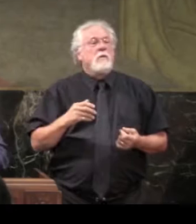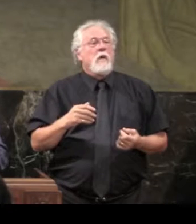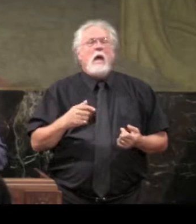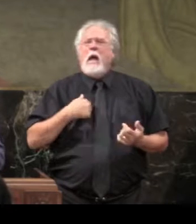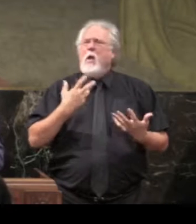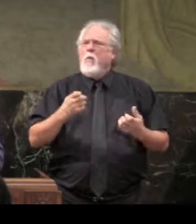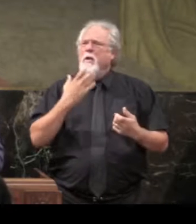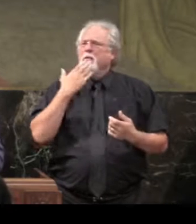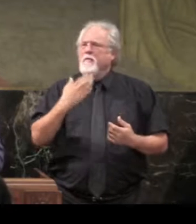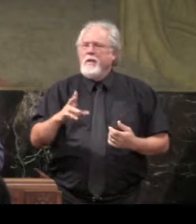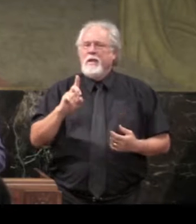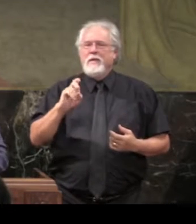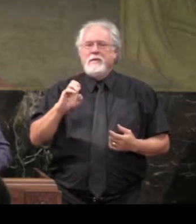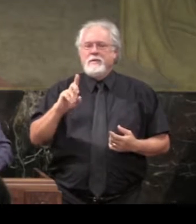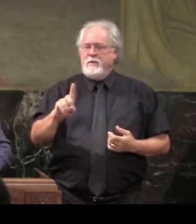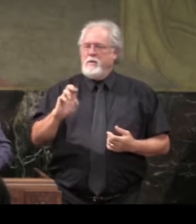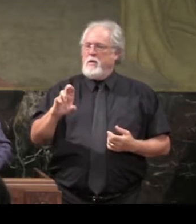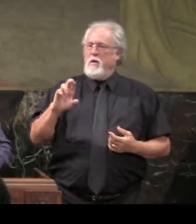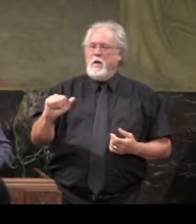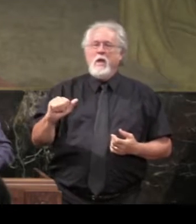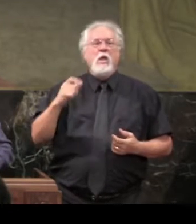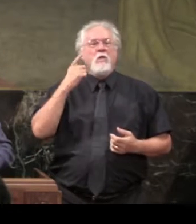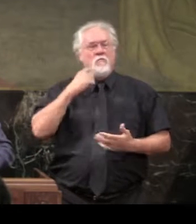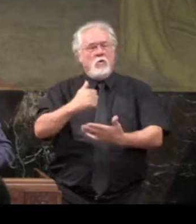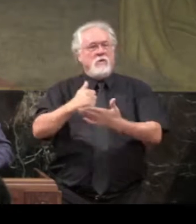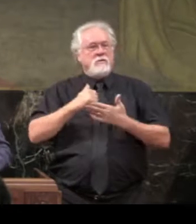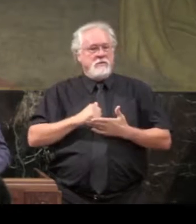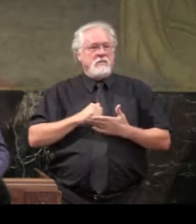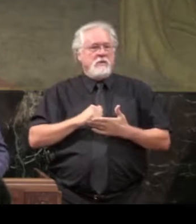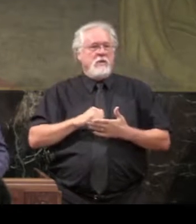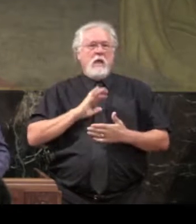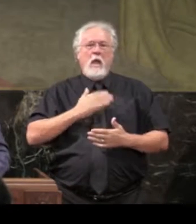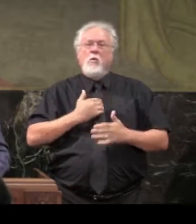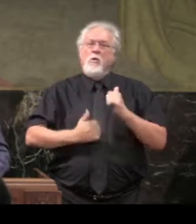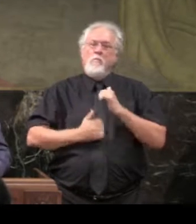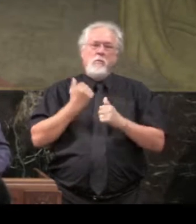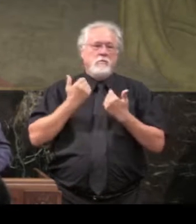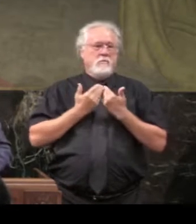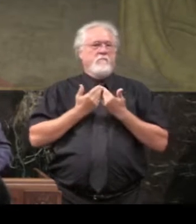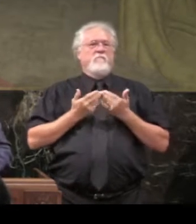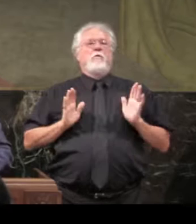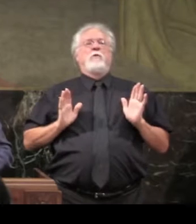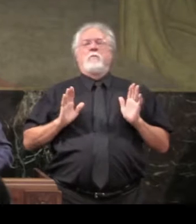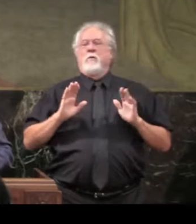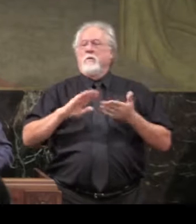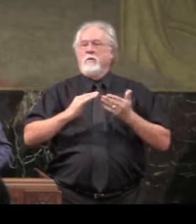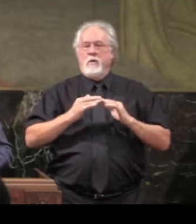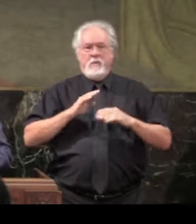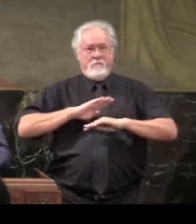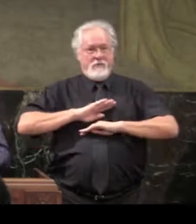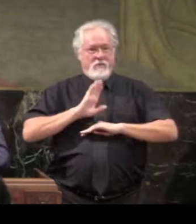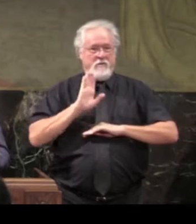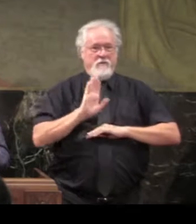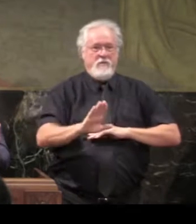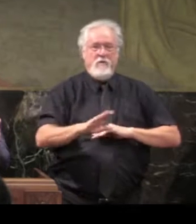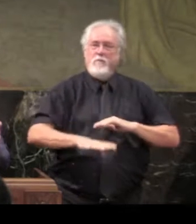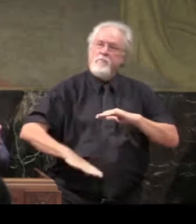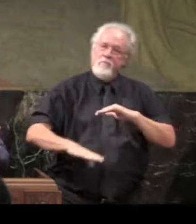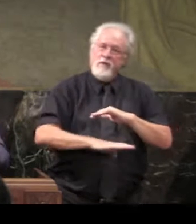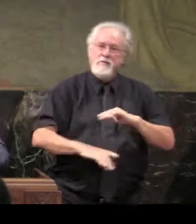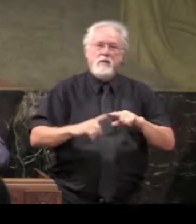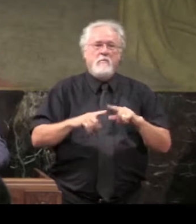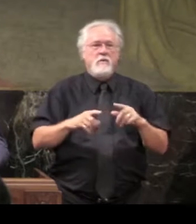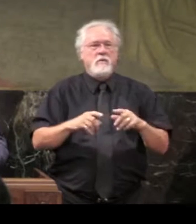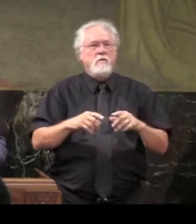I want to thank the Delta Regional Authority for assisting some of our most vulnerable communities to meet some of their most basic but